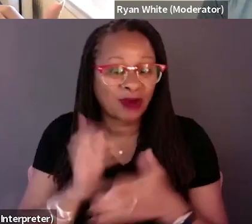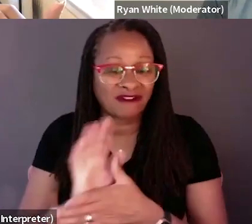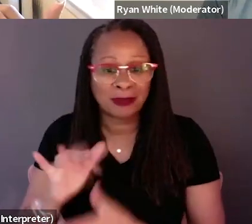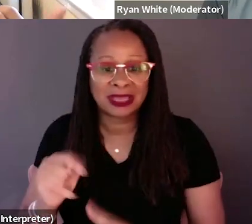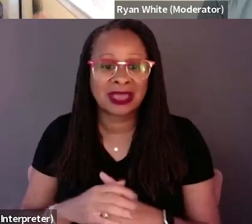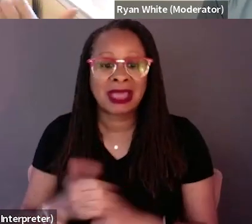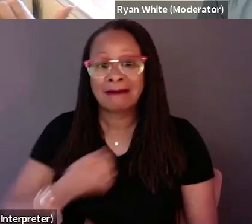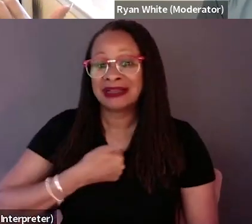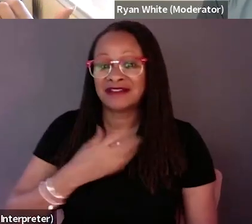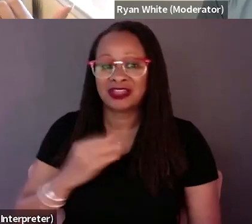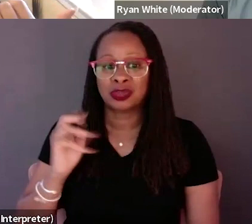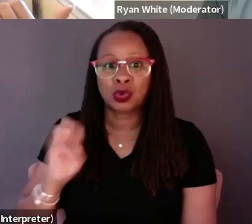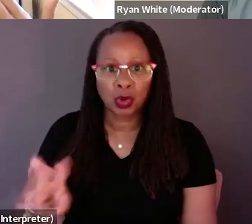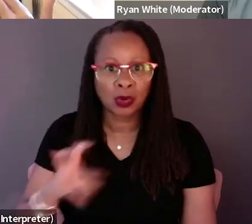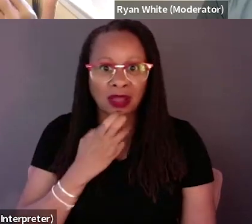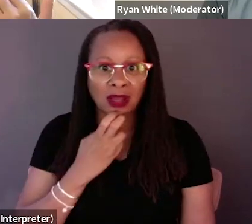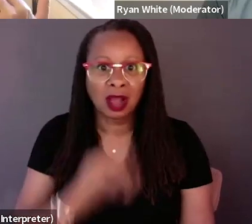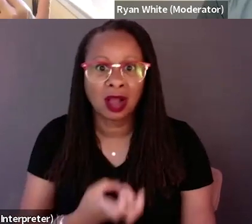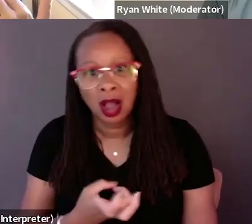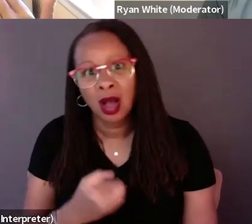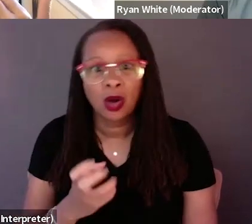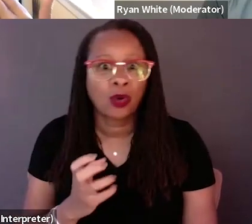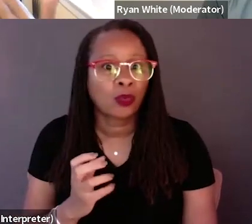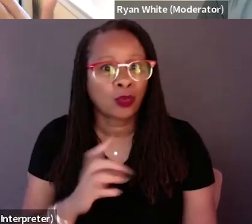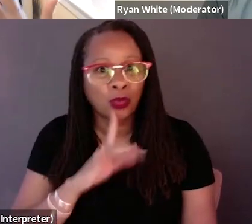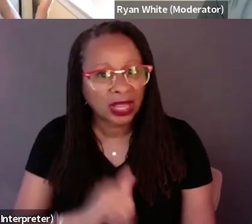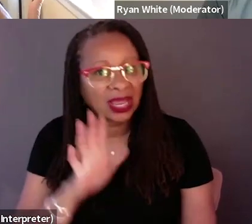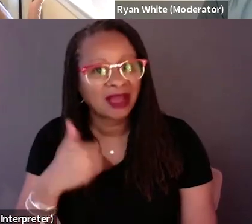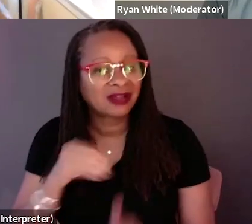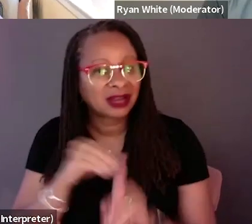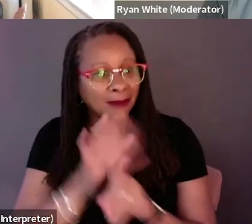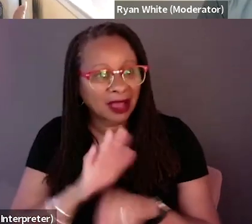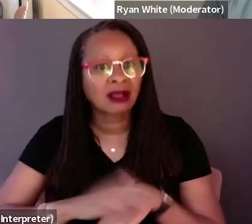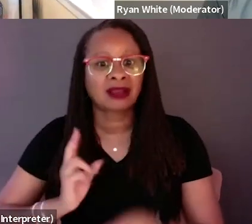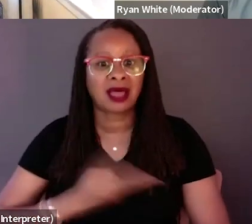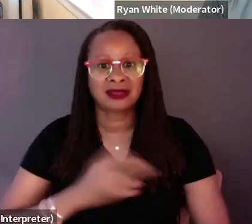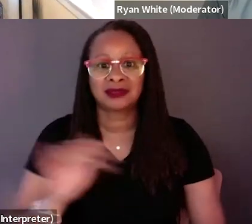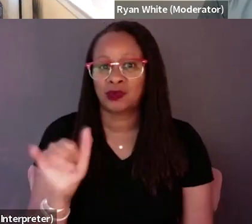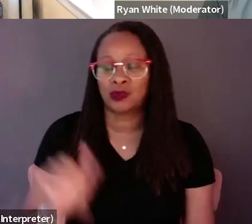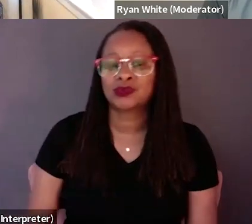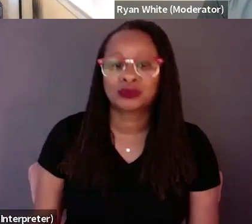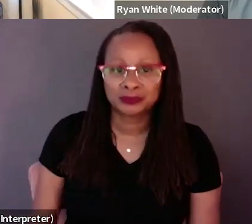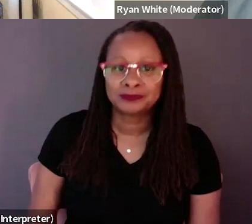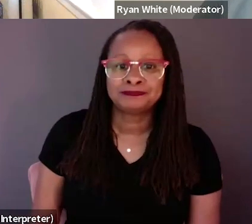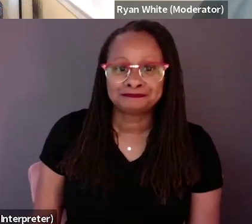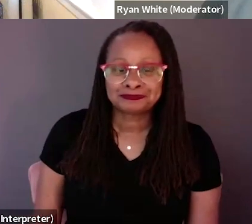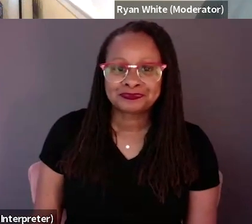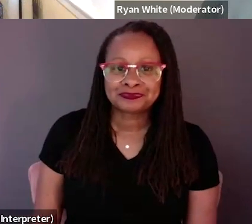it, myself and the crew were all like, whoa, like, it really had an impact on us. And